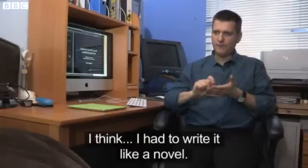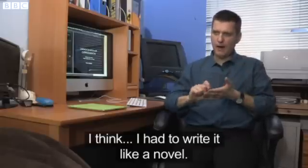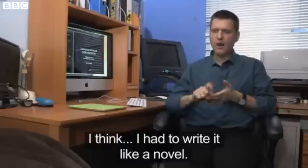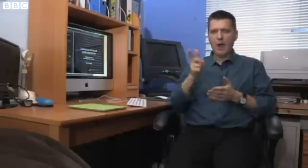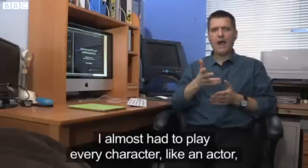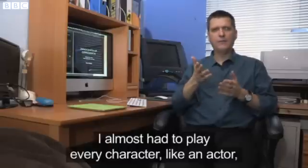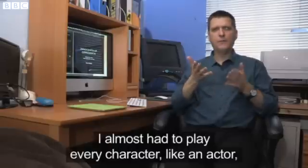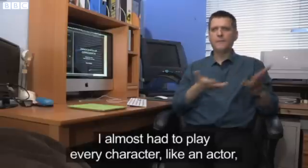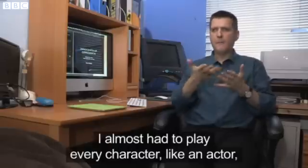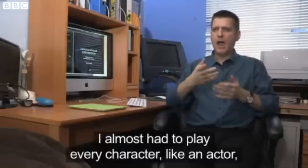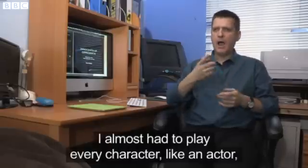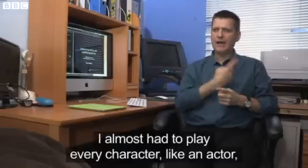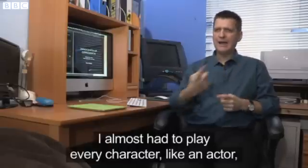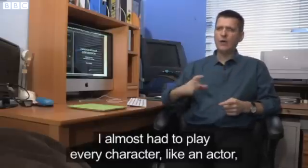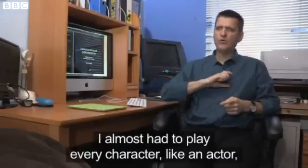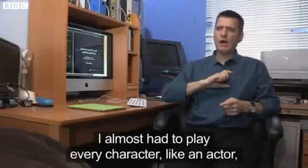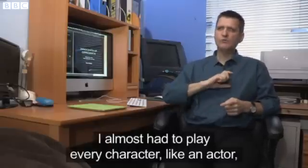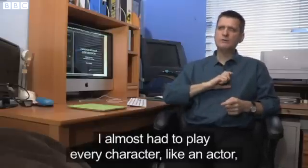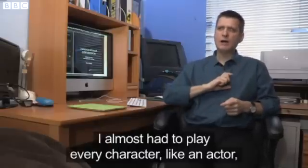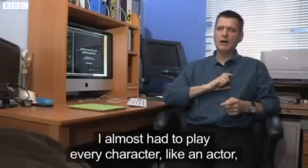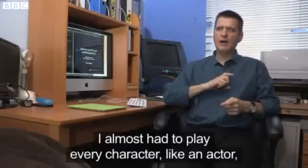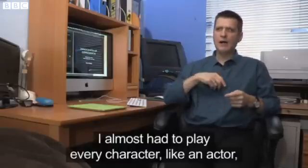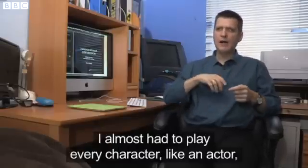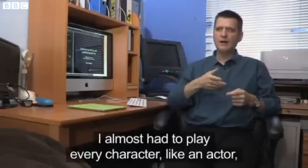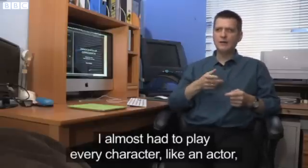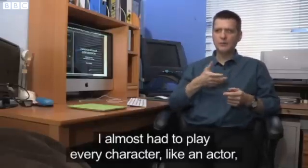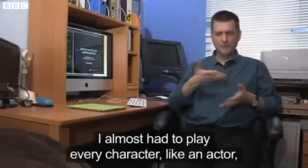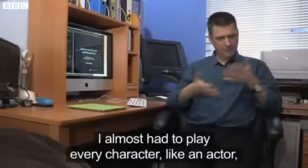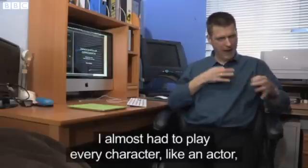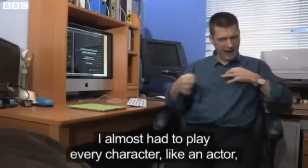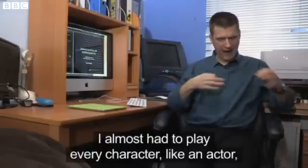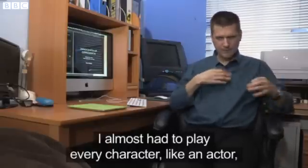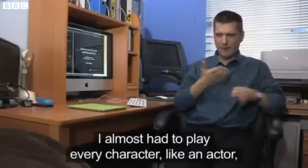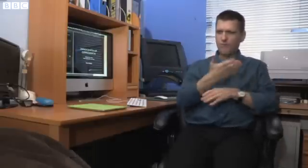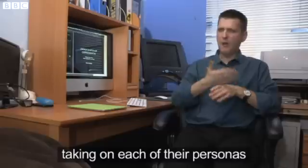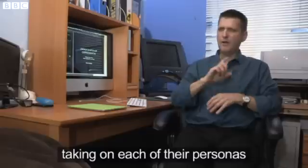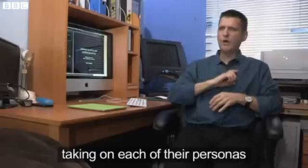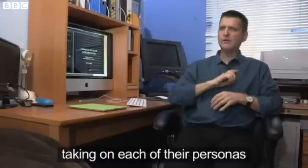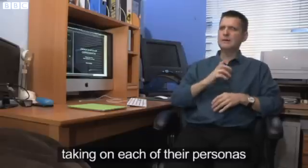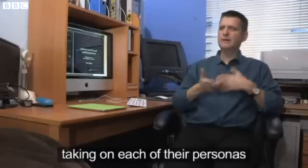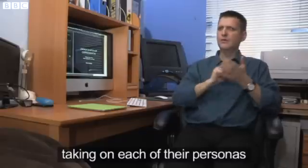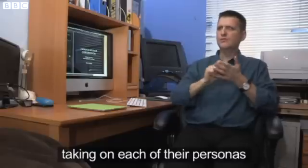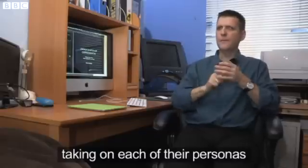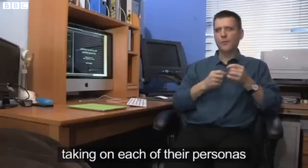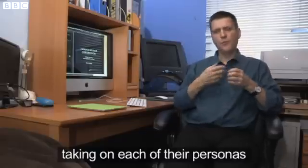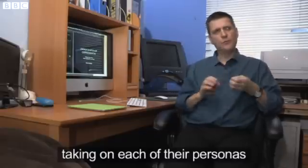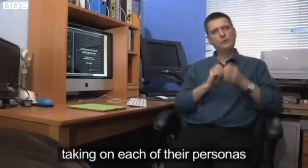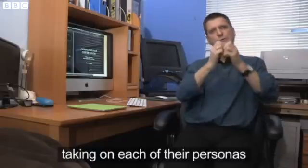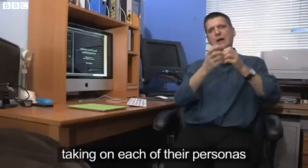I almost had to play every character, like an actor, taking on each of their personas to develop